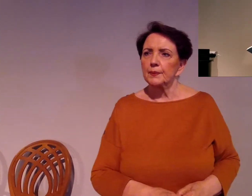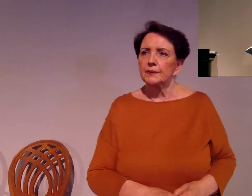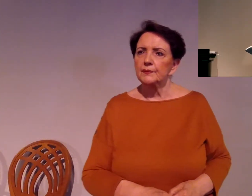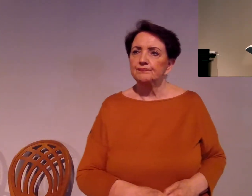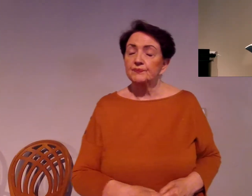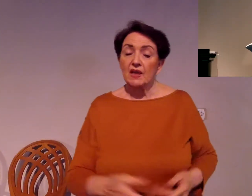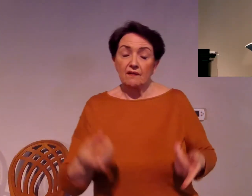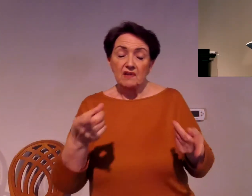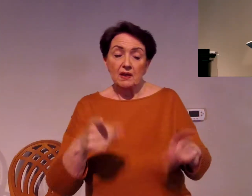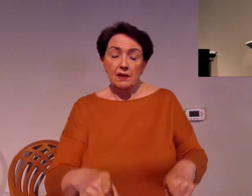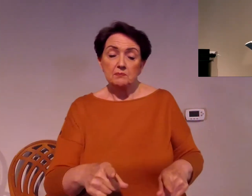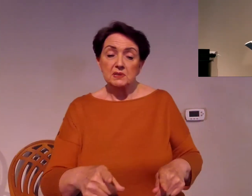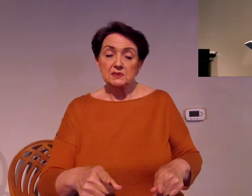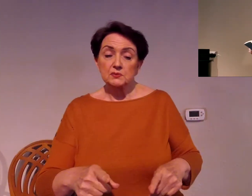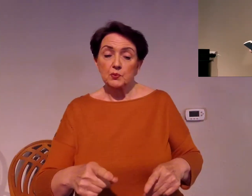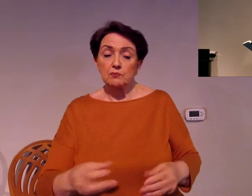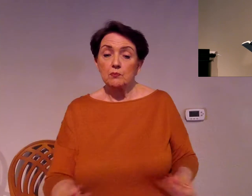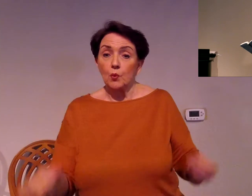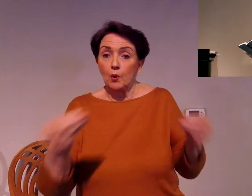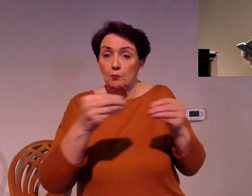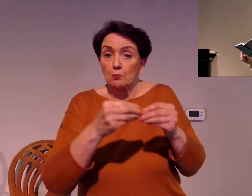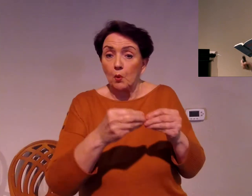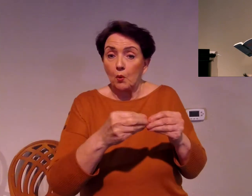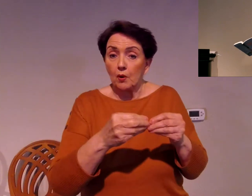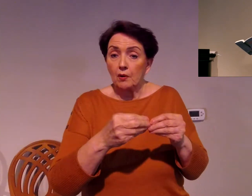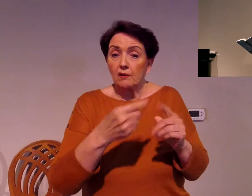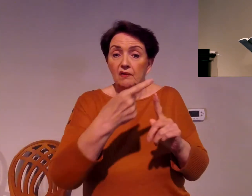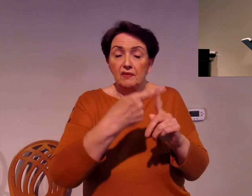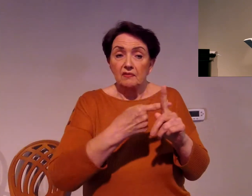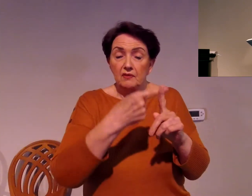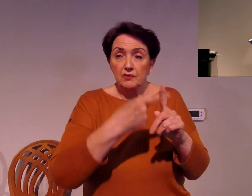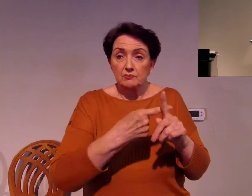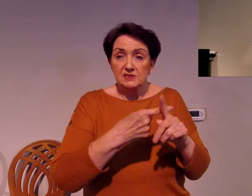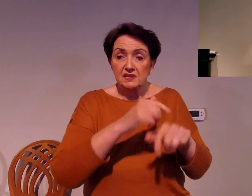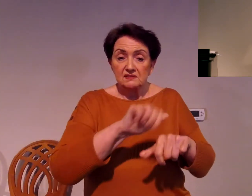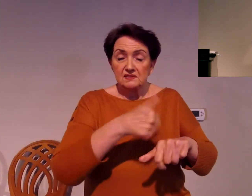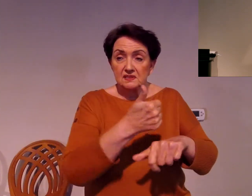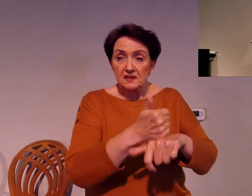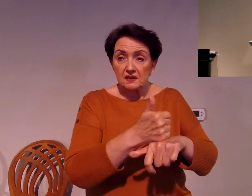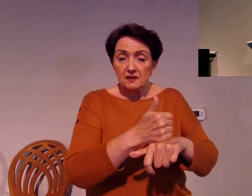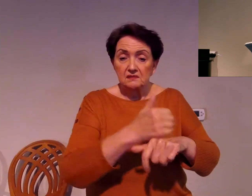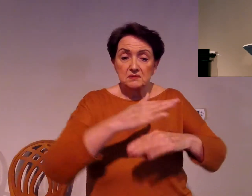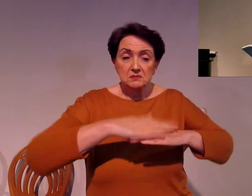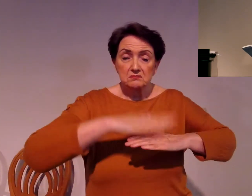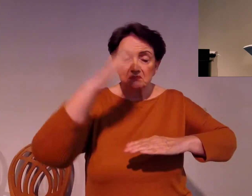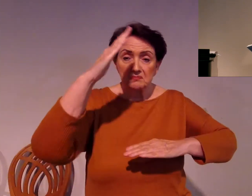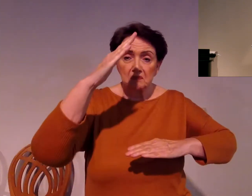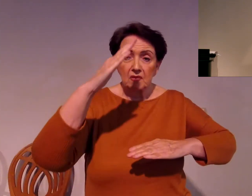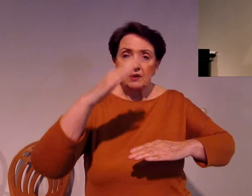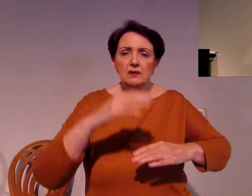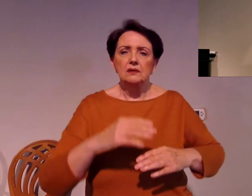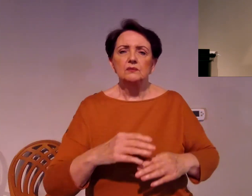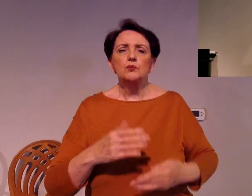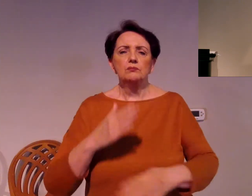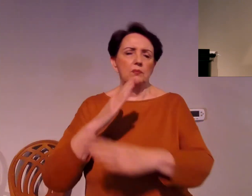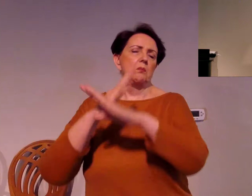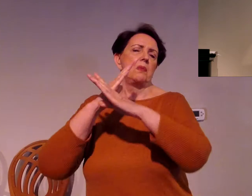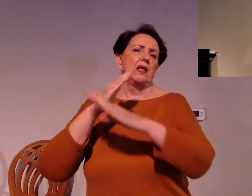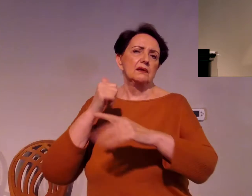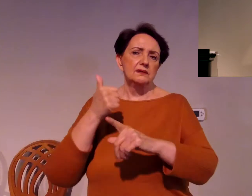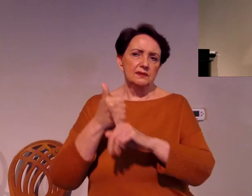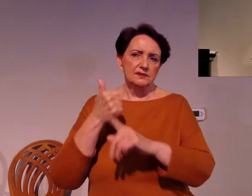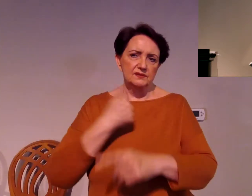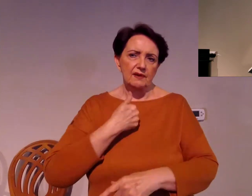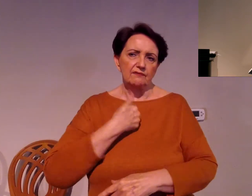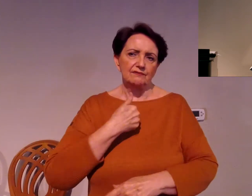When we've exceeded our inner thermostat setting, we will often do something to sabotage ourselves.